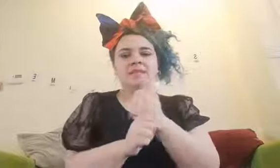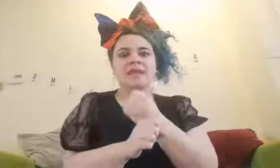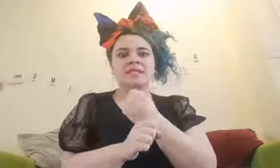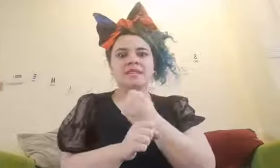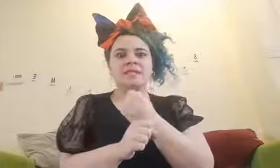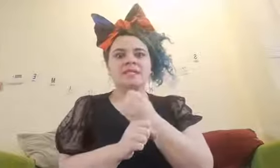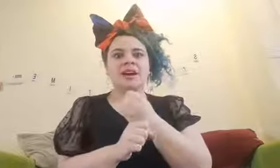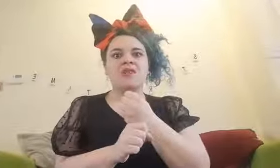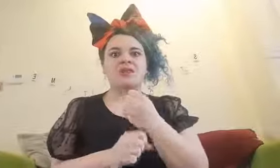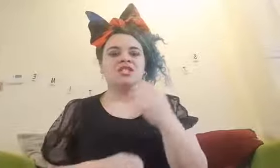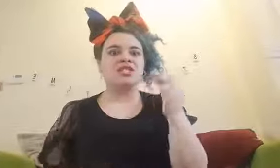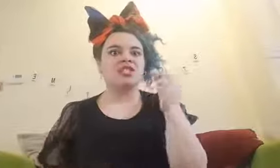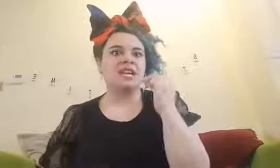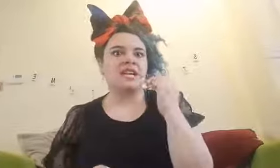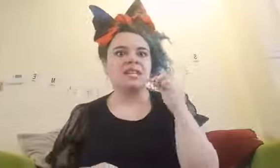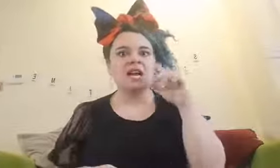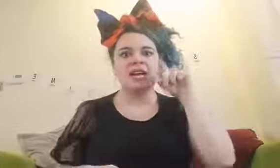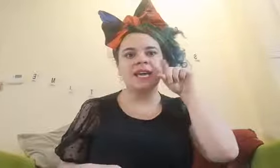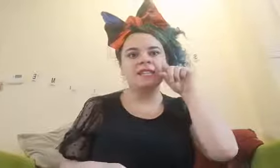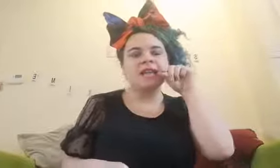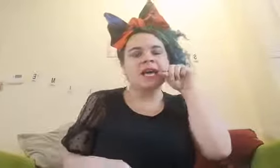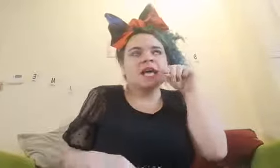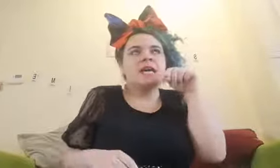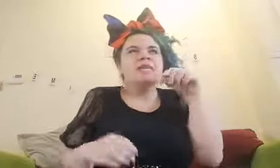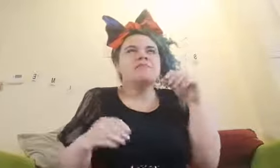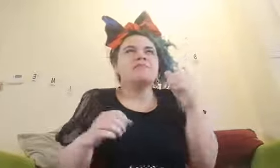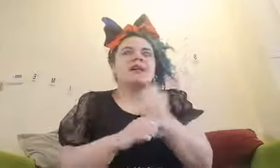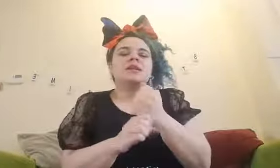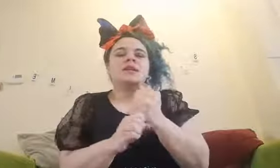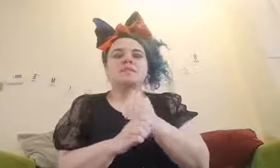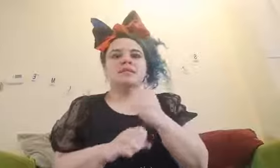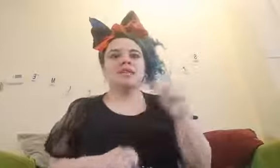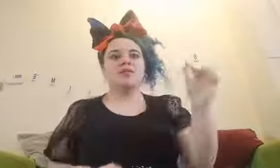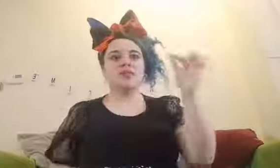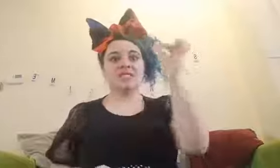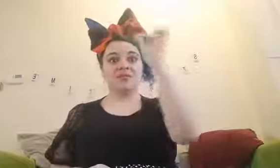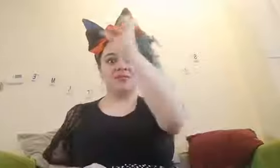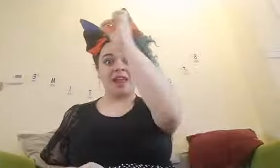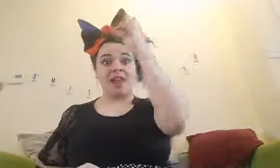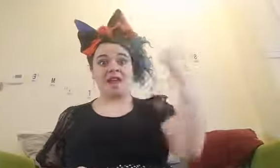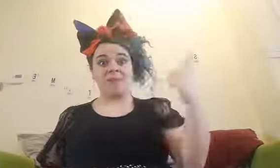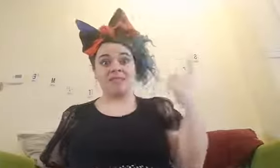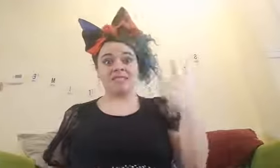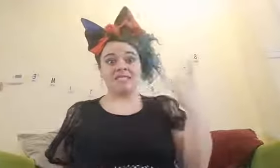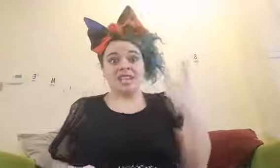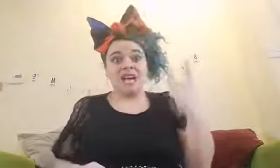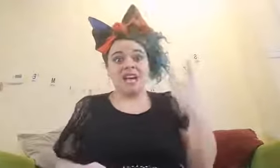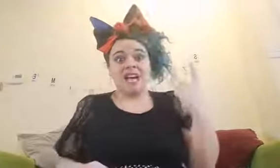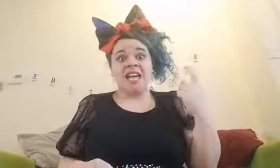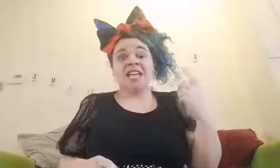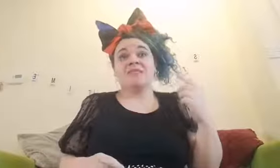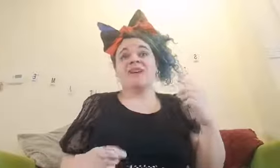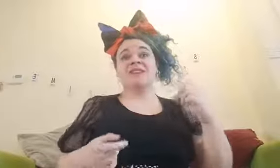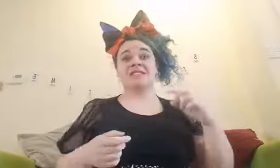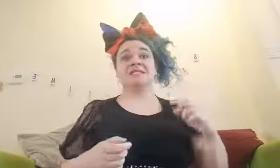made himself his chicken nuggets. He'd made himself his fly pizza. He'd made